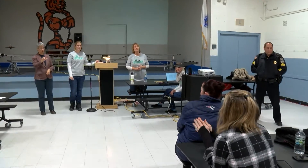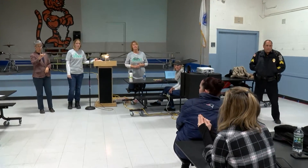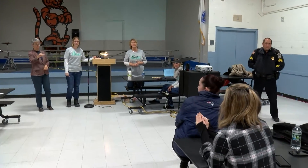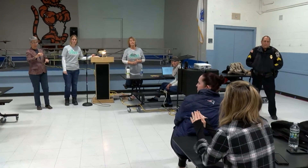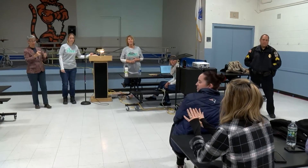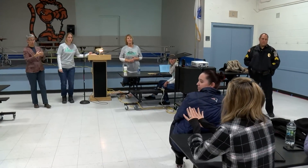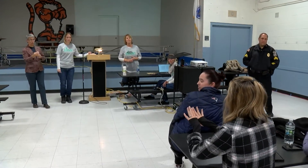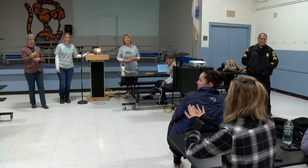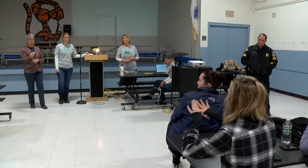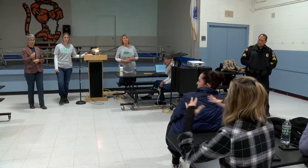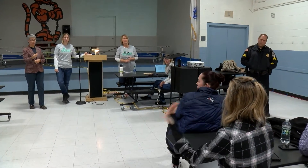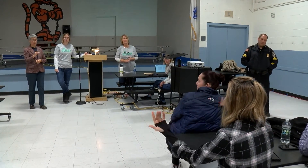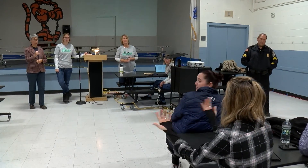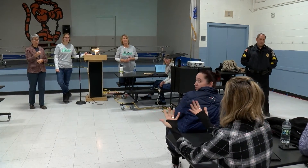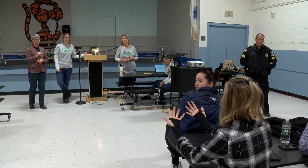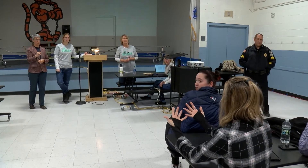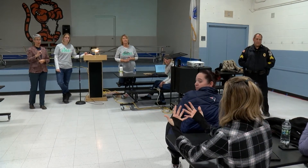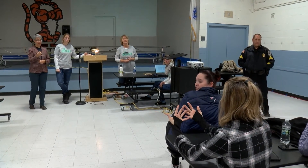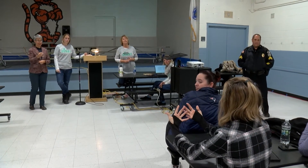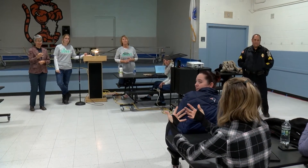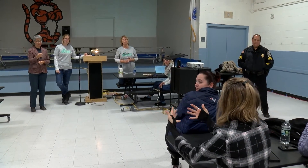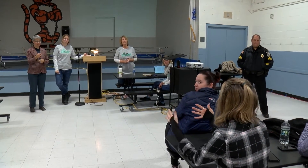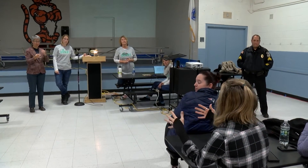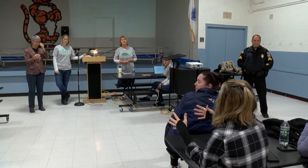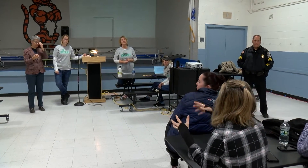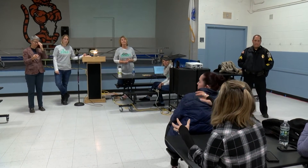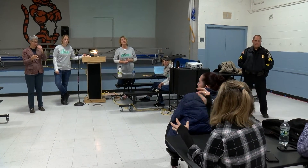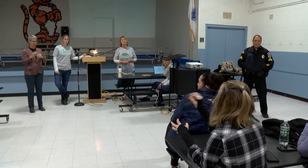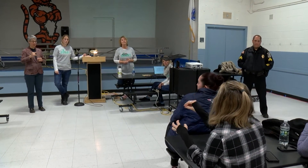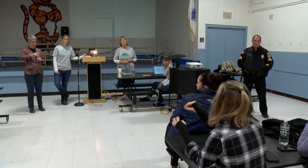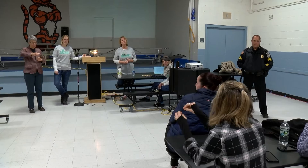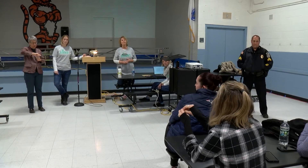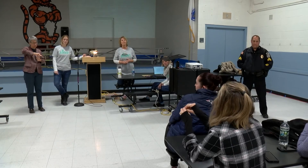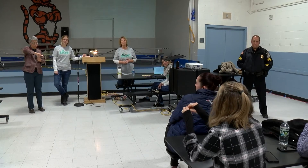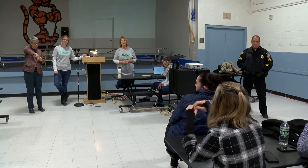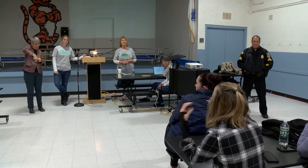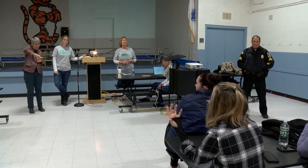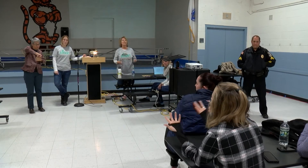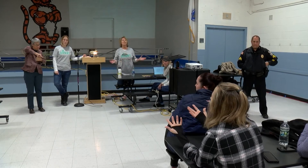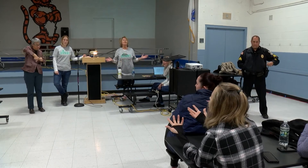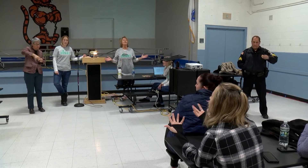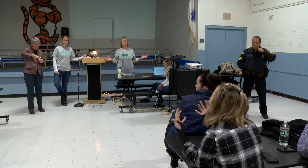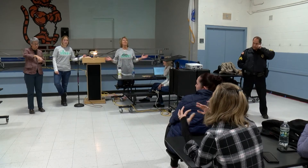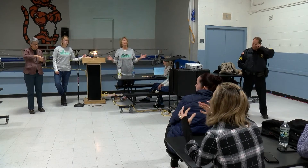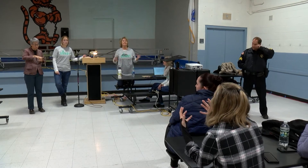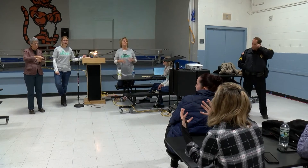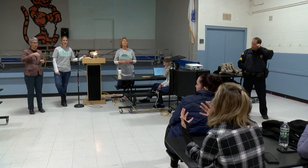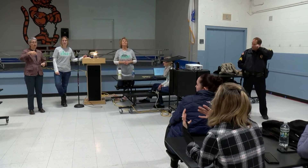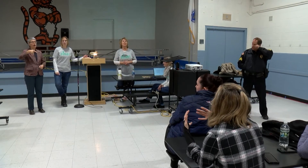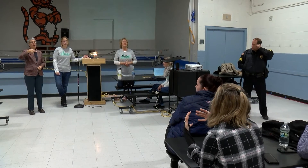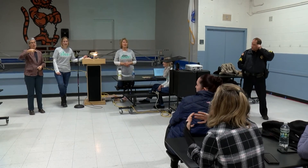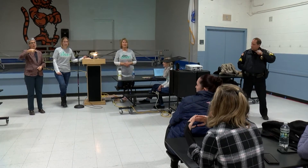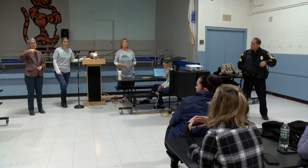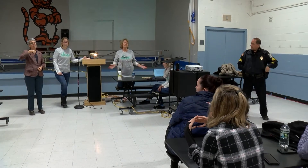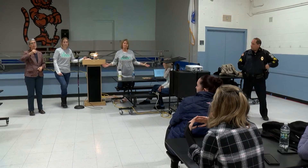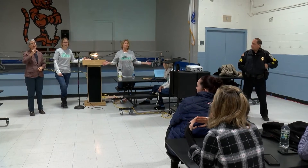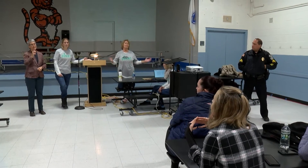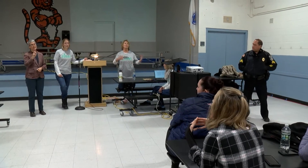8th, does that cover a certain, is it like the greater Springfield area, or is